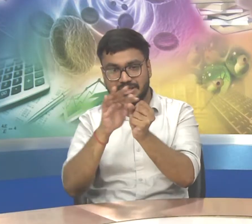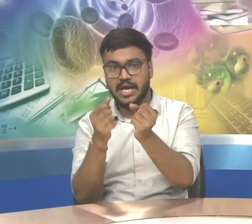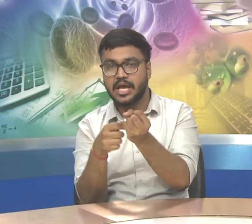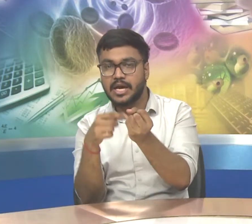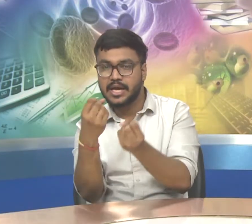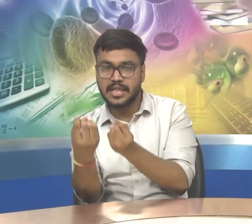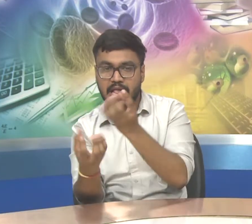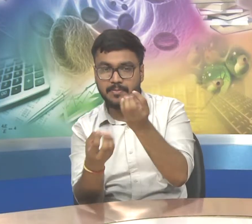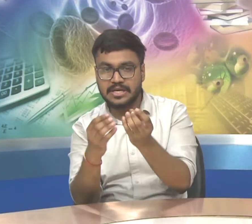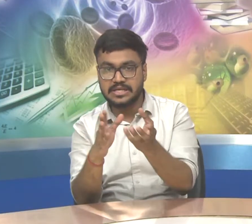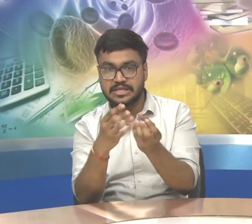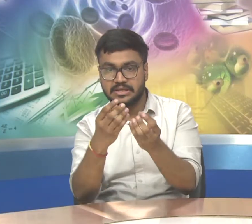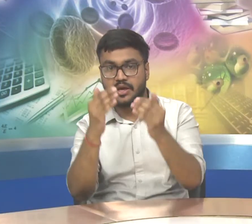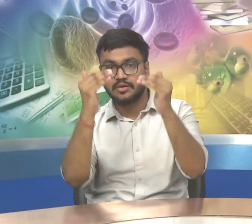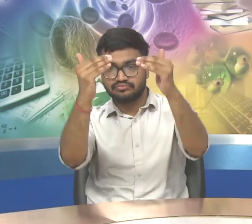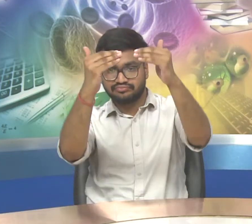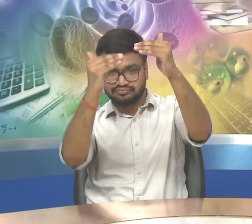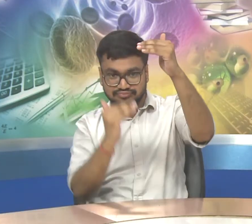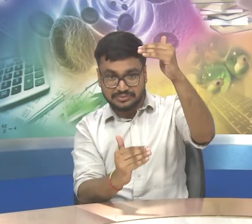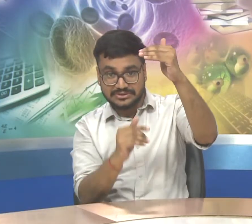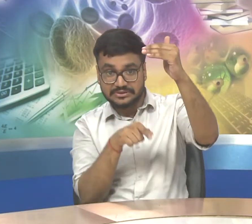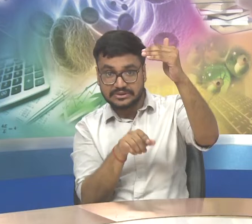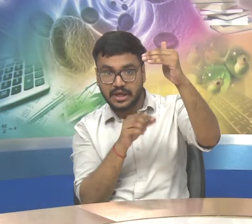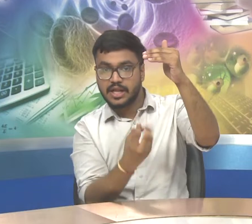and the mass number at the top left.